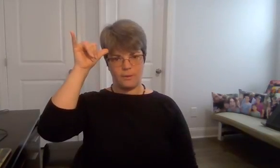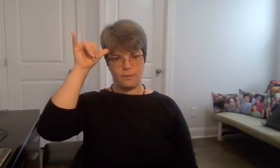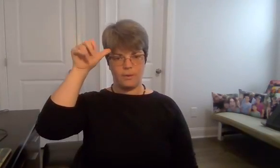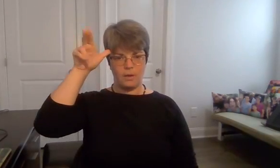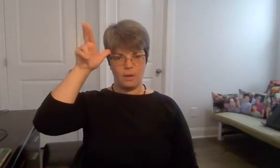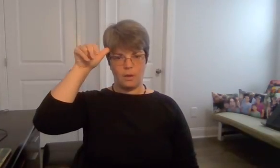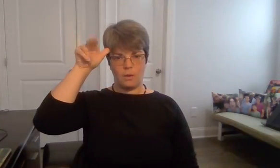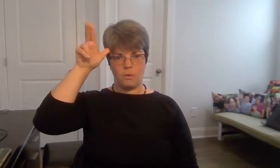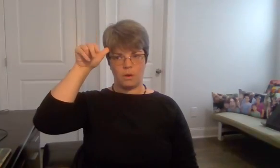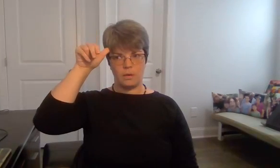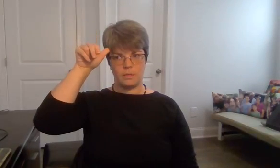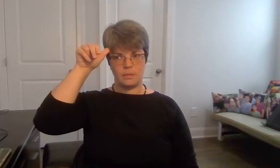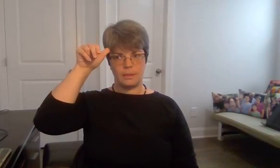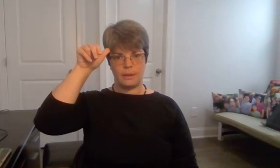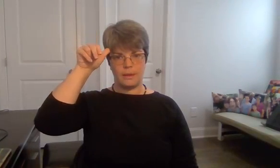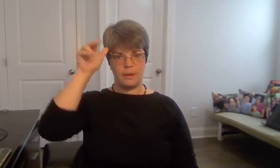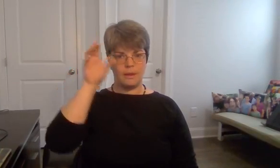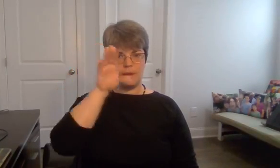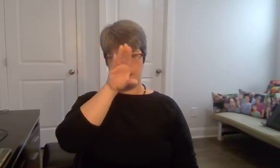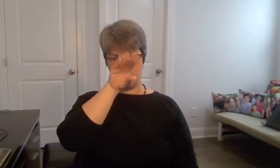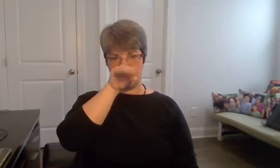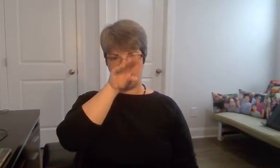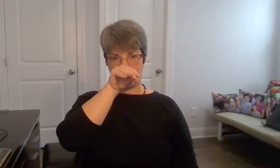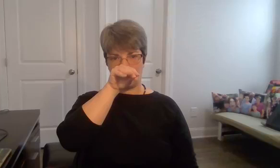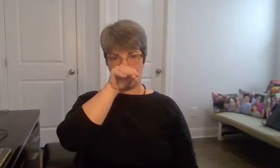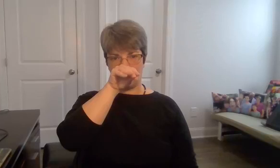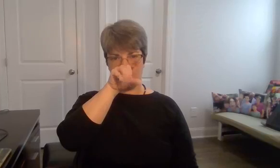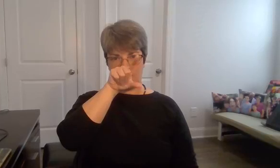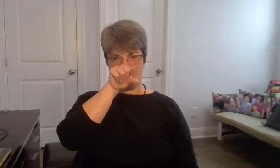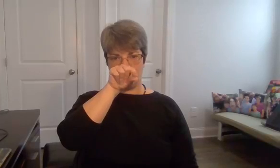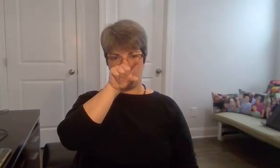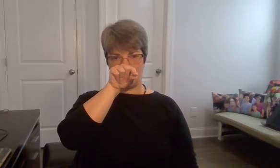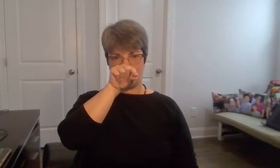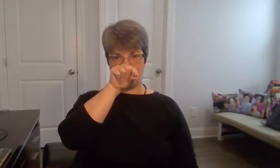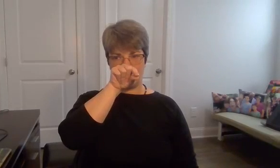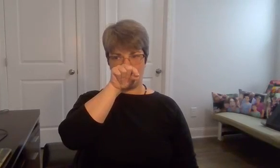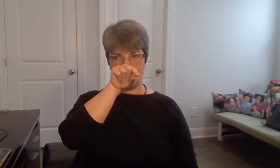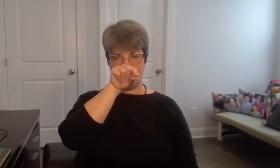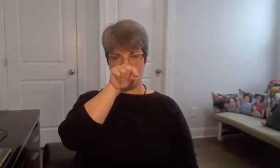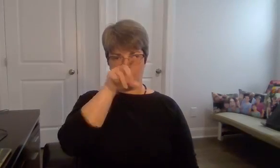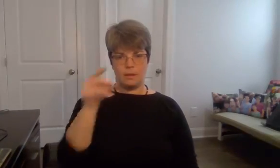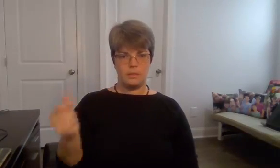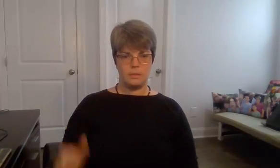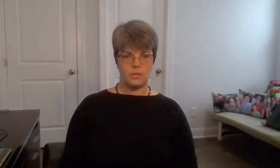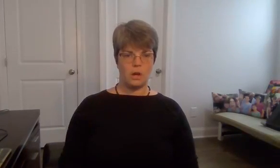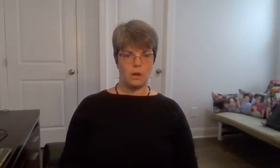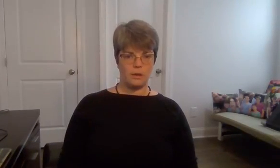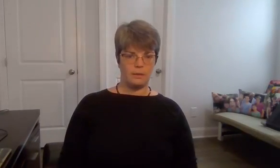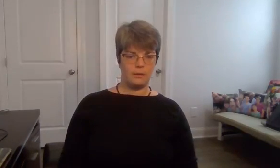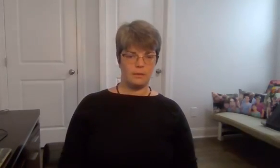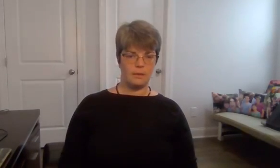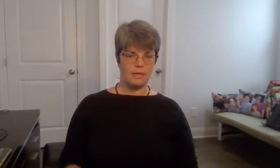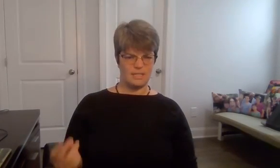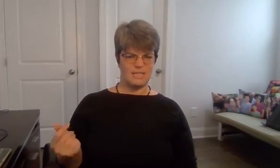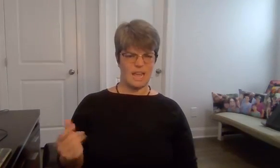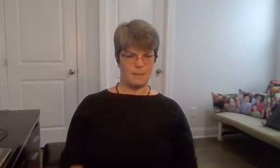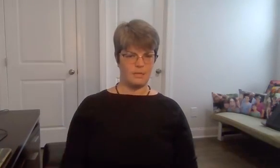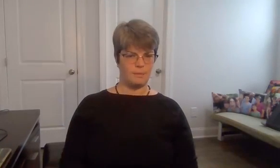cow, horse, duck, bird, dog, it's a snap and a double